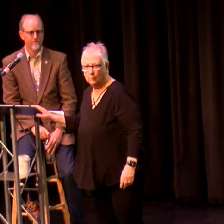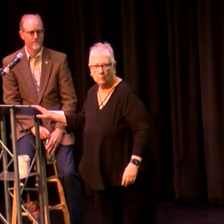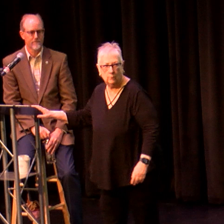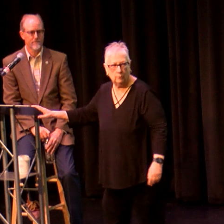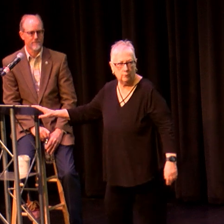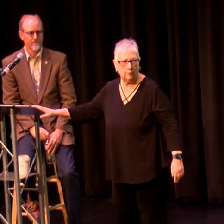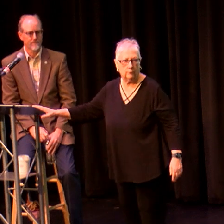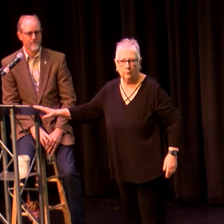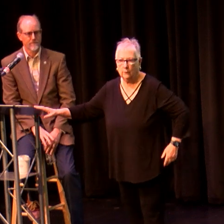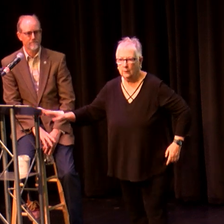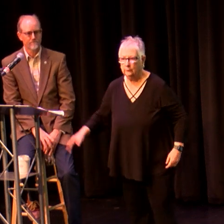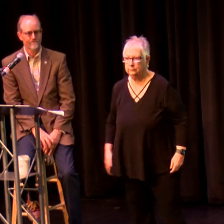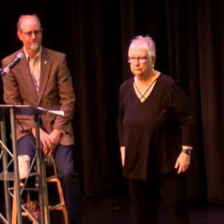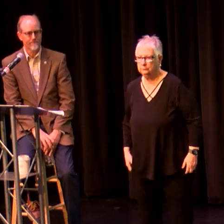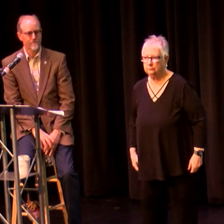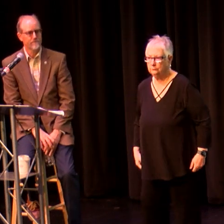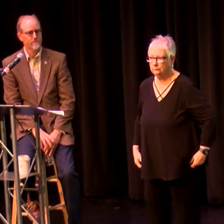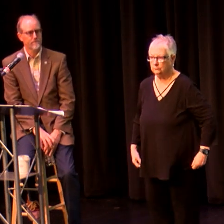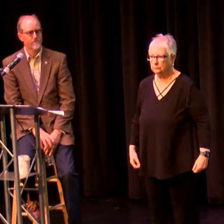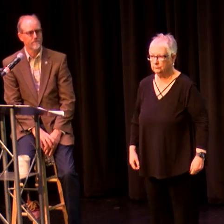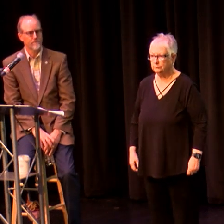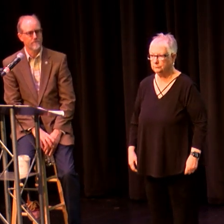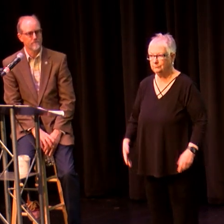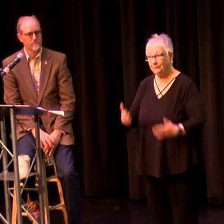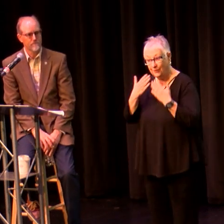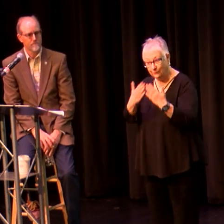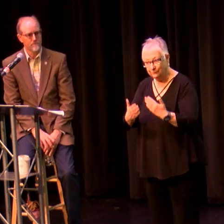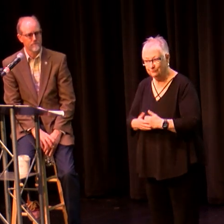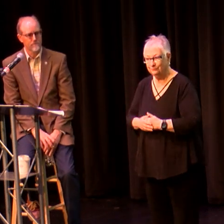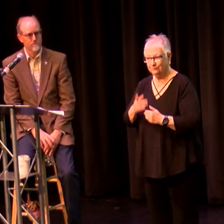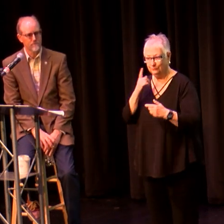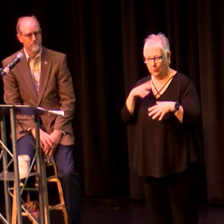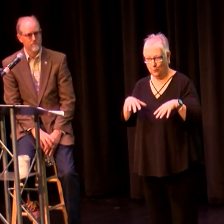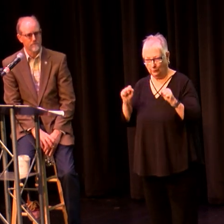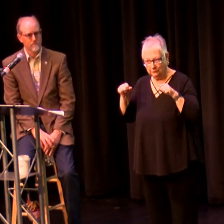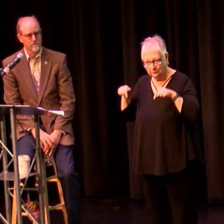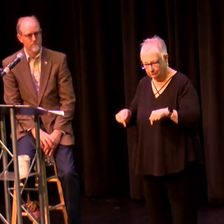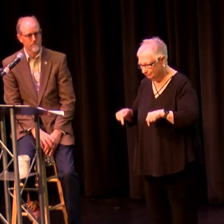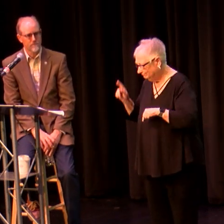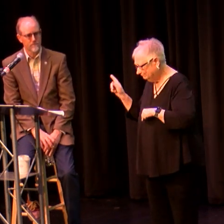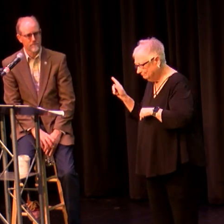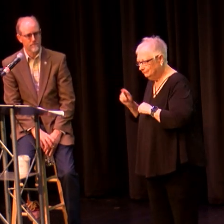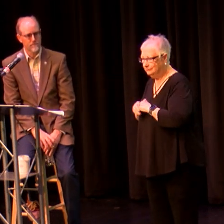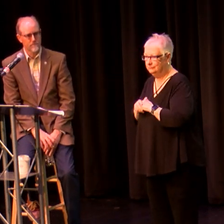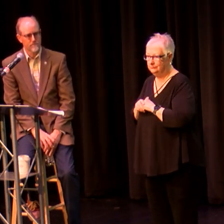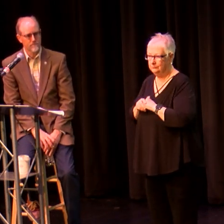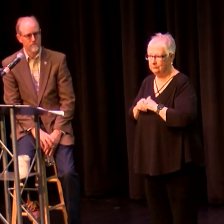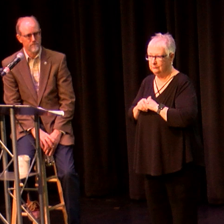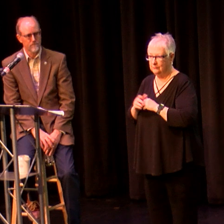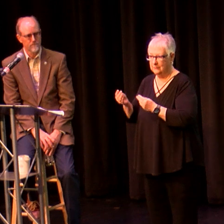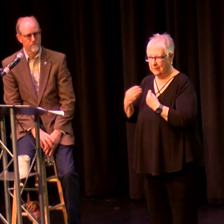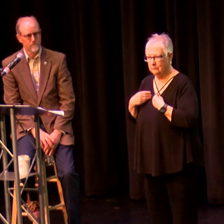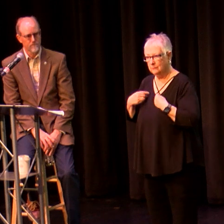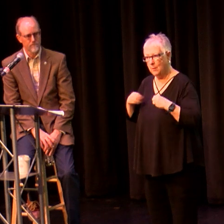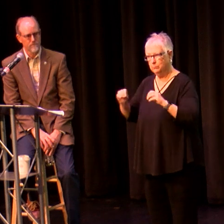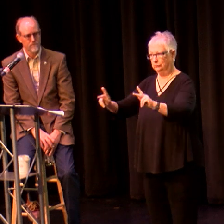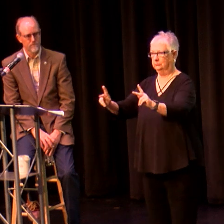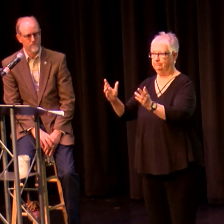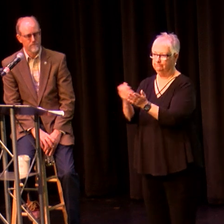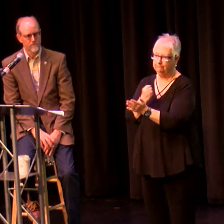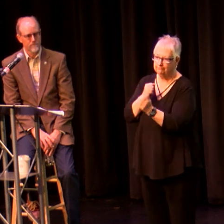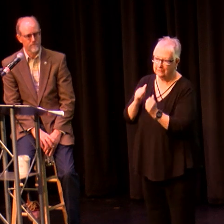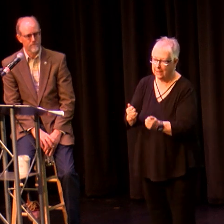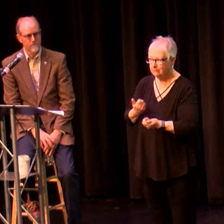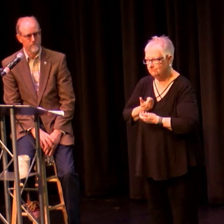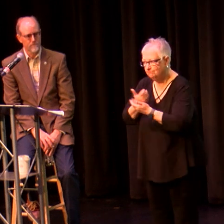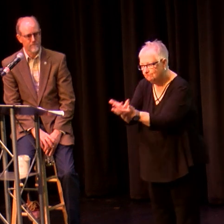like that's Thank you, Mayor O'Connor, for hosting this event, allowing us the opportunity to be able to have a voice. And I wish